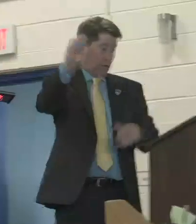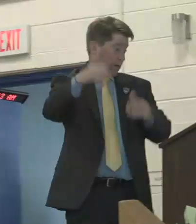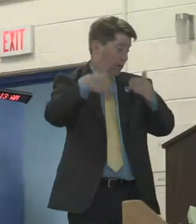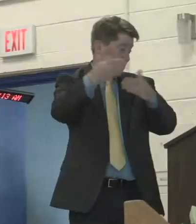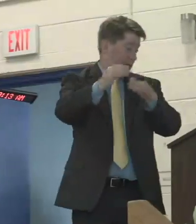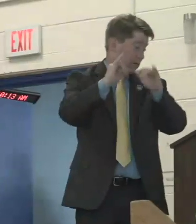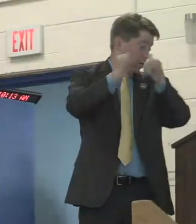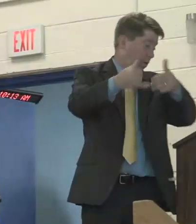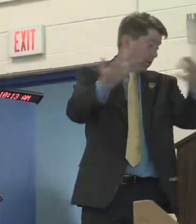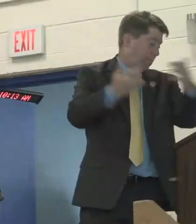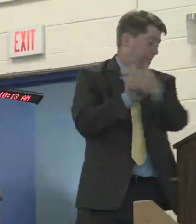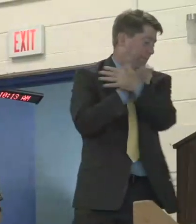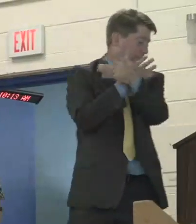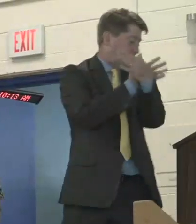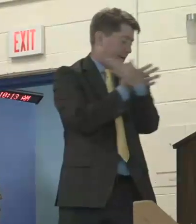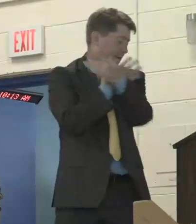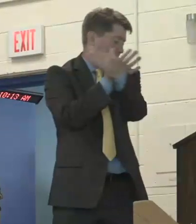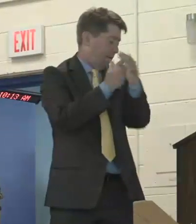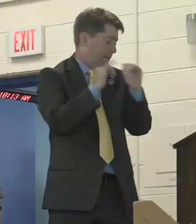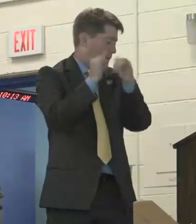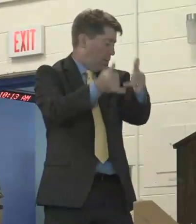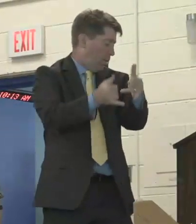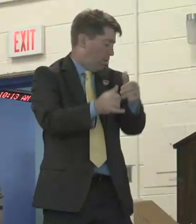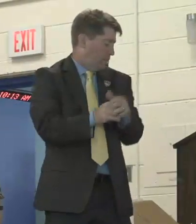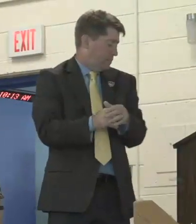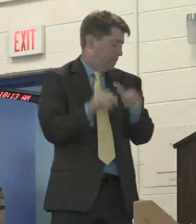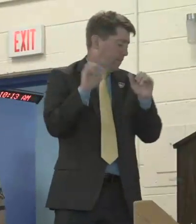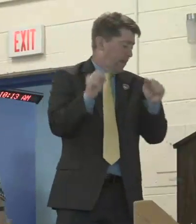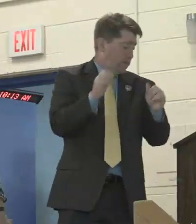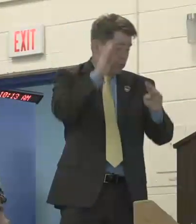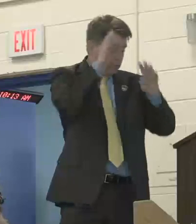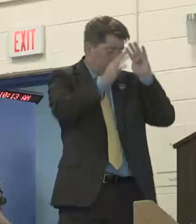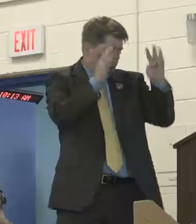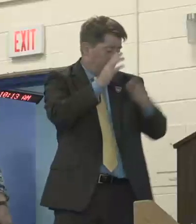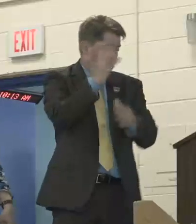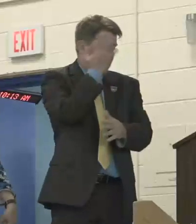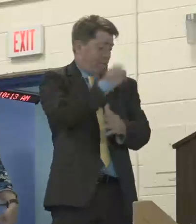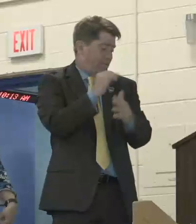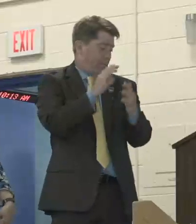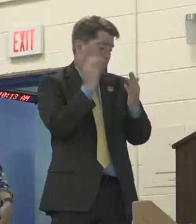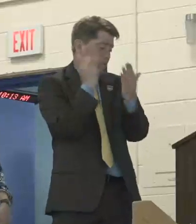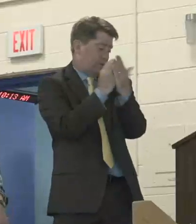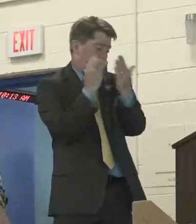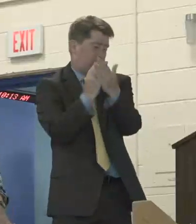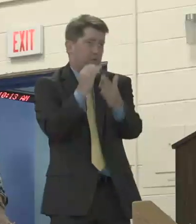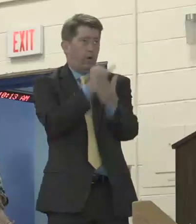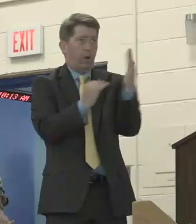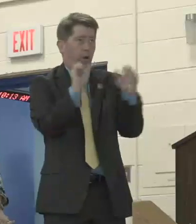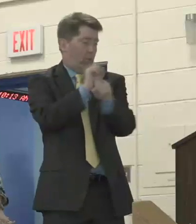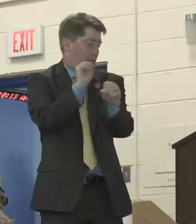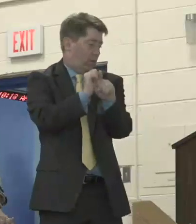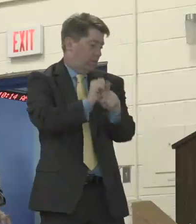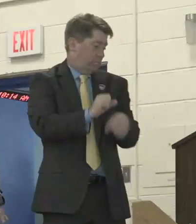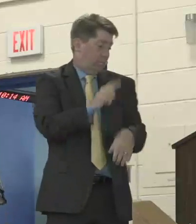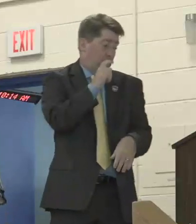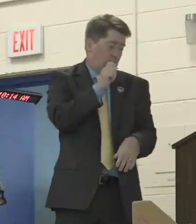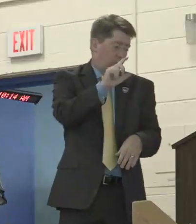Okay, so the next award is the Butterfly Award, for the ability to create beautiful pictures and